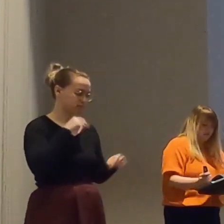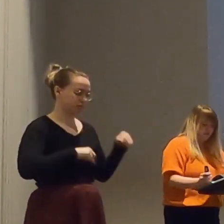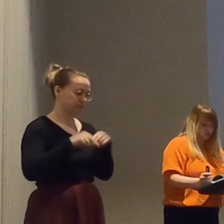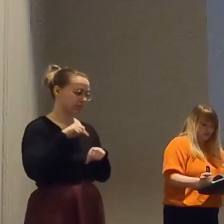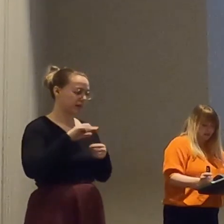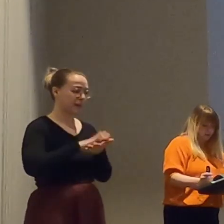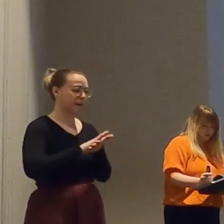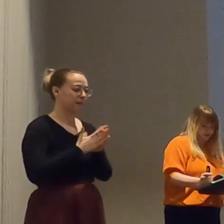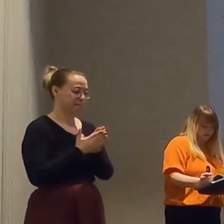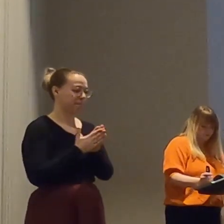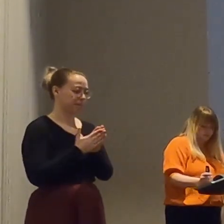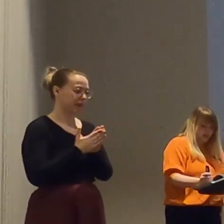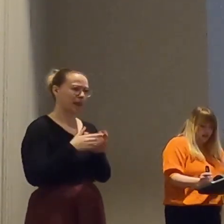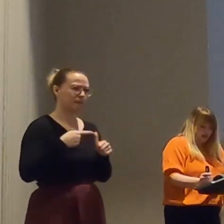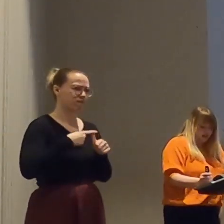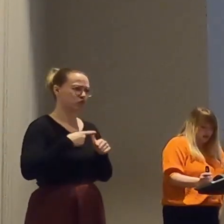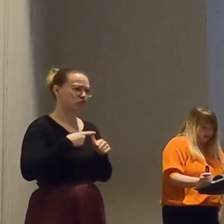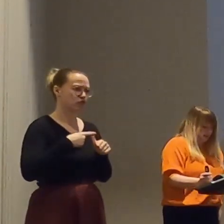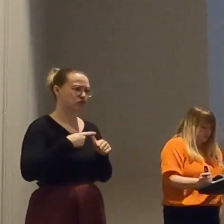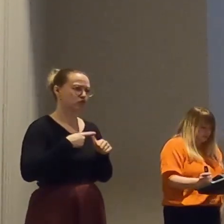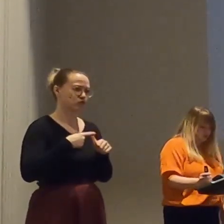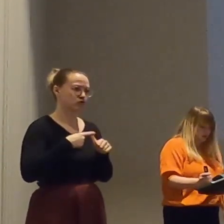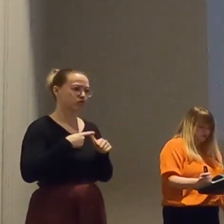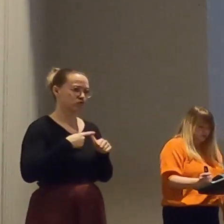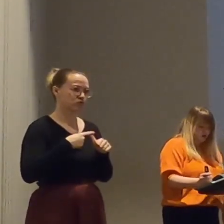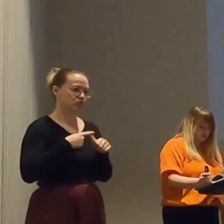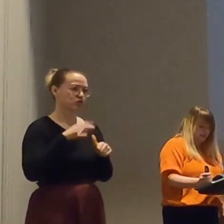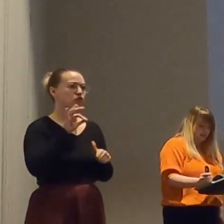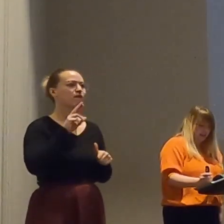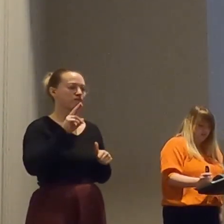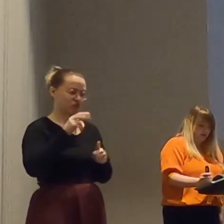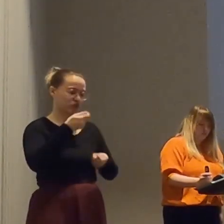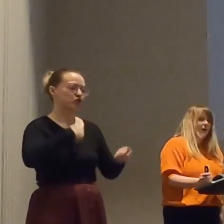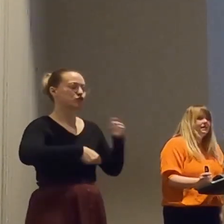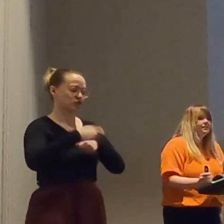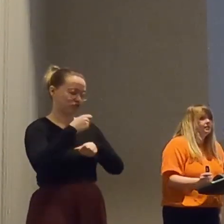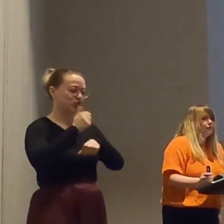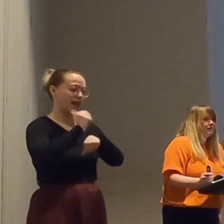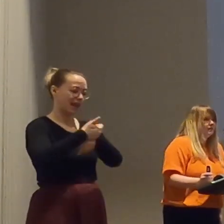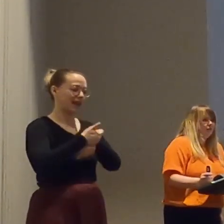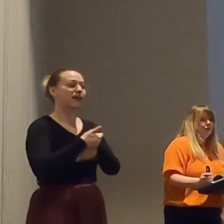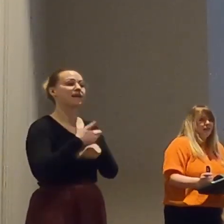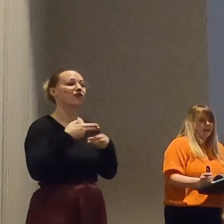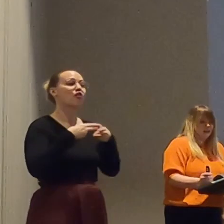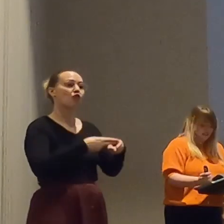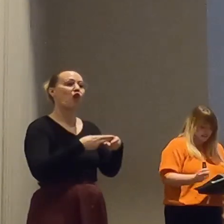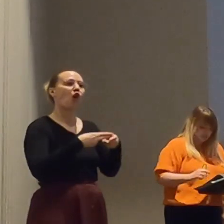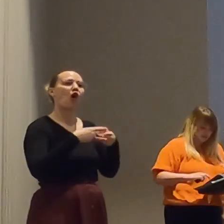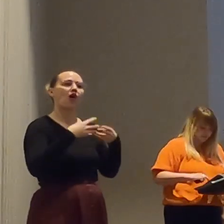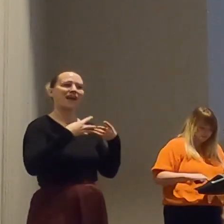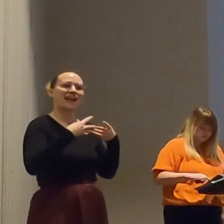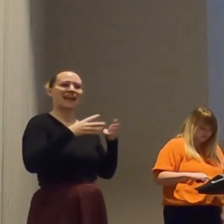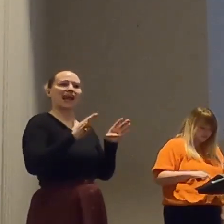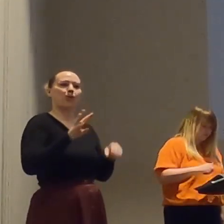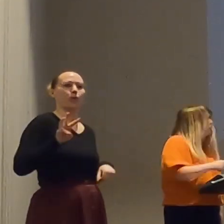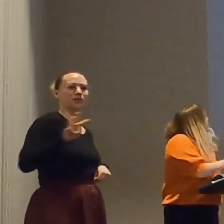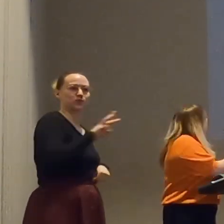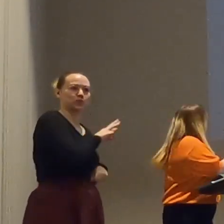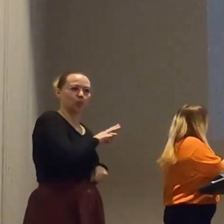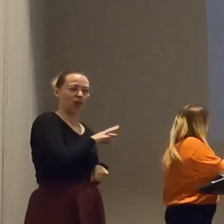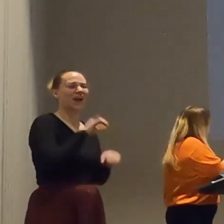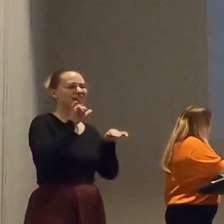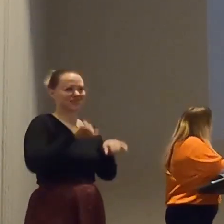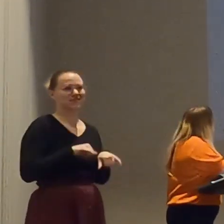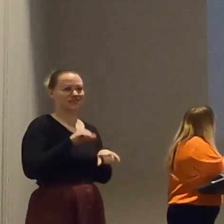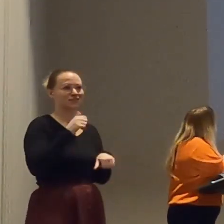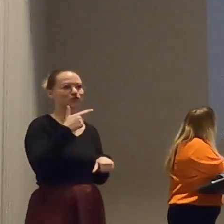it became a first trading post. Detroit was known as the gateway to the West, as well as the Great Lakes.